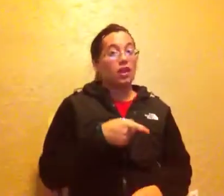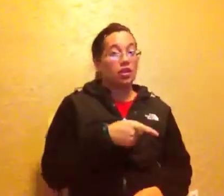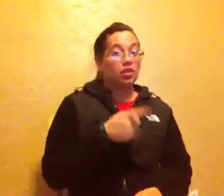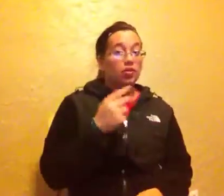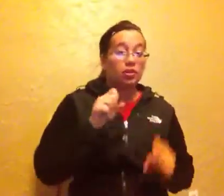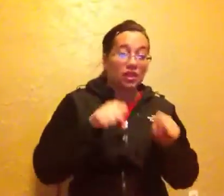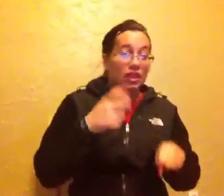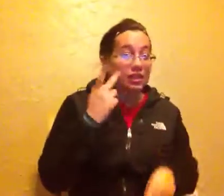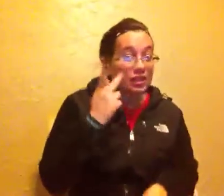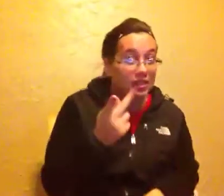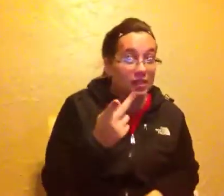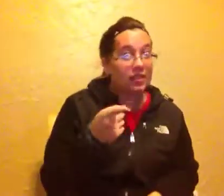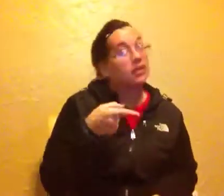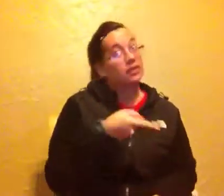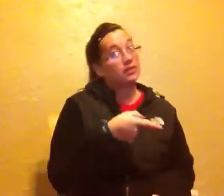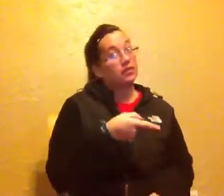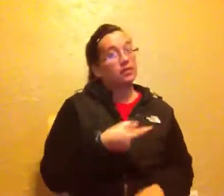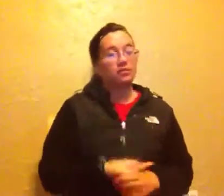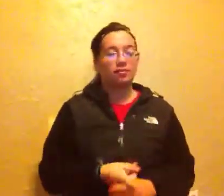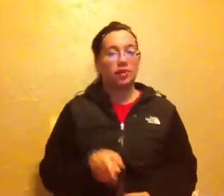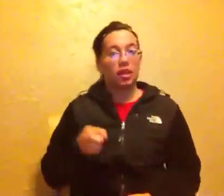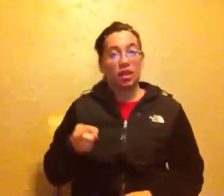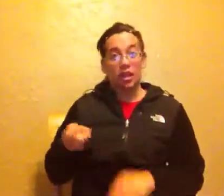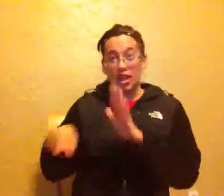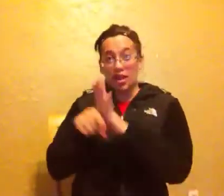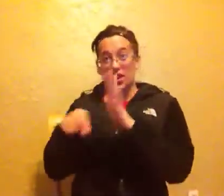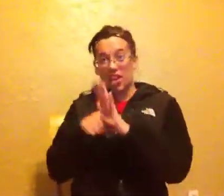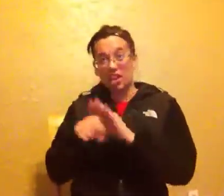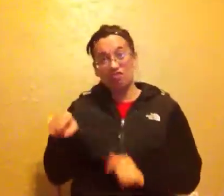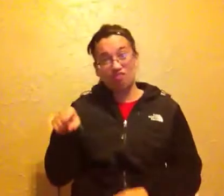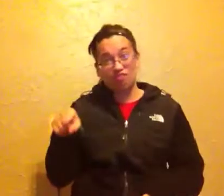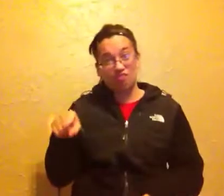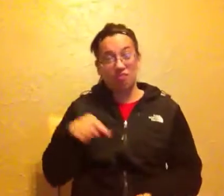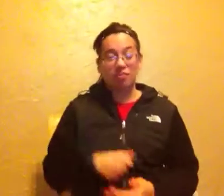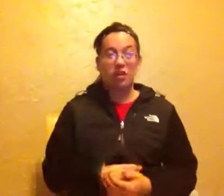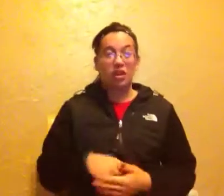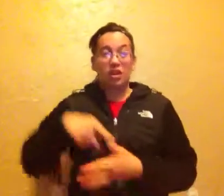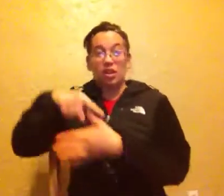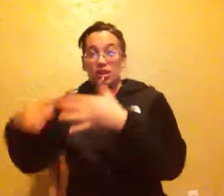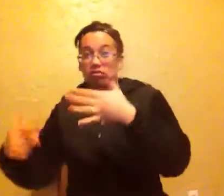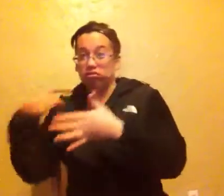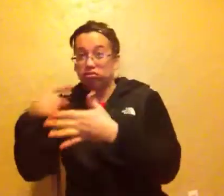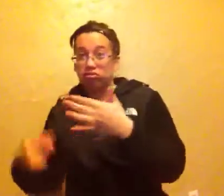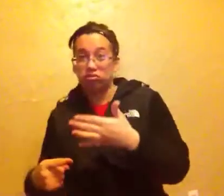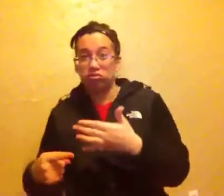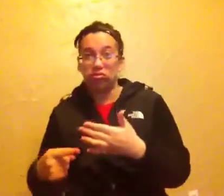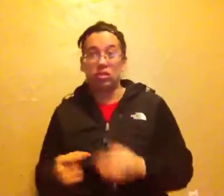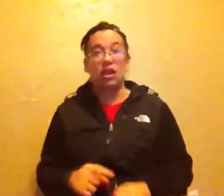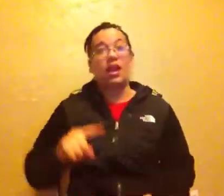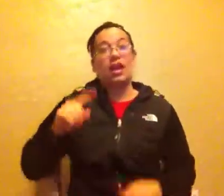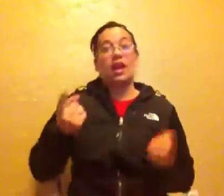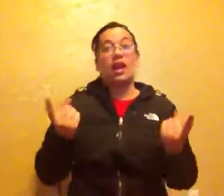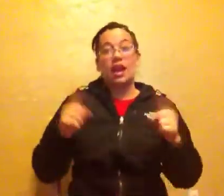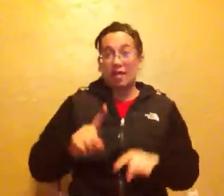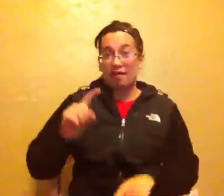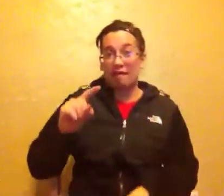symptoms of schizophrenia which are called the negative symptoms. And often these symptoms are the ones that manifest first and can go unnoticed for a